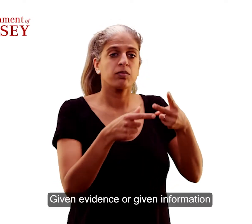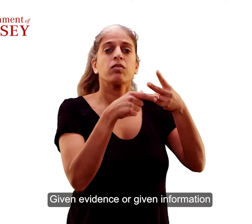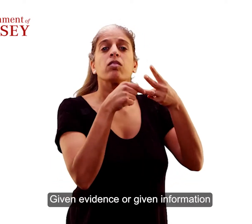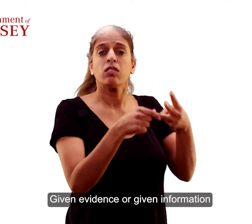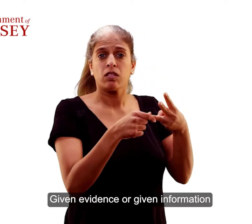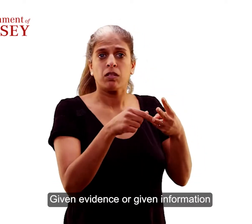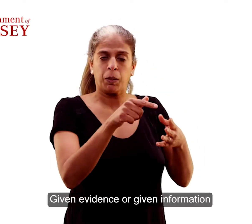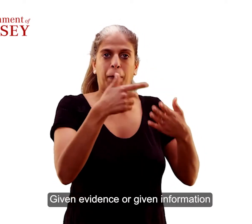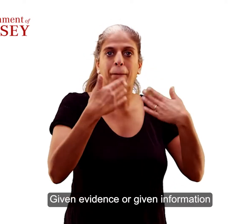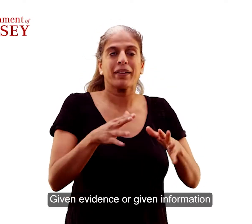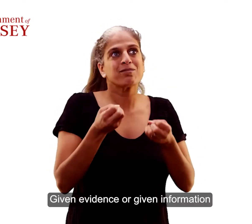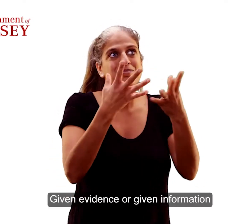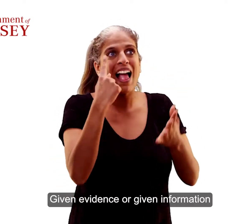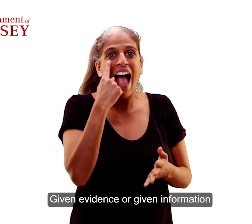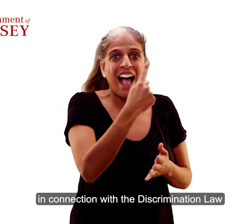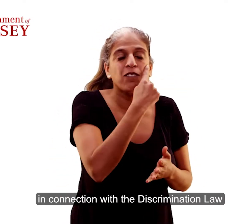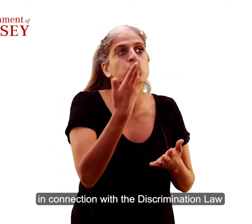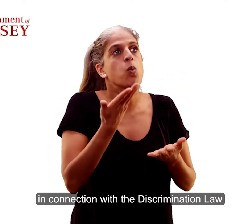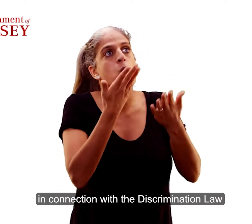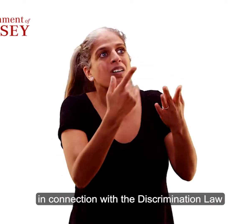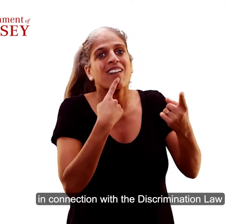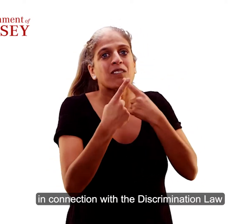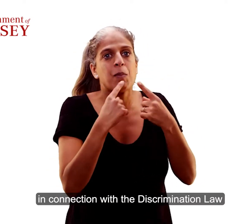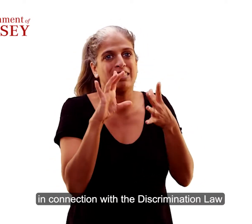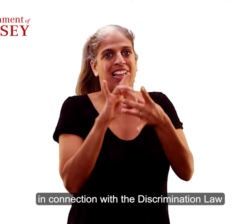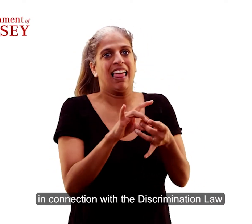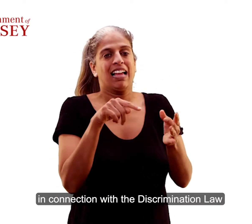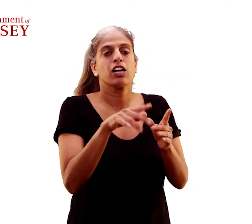given evidence or given information in connection with the discrimination law,